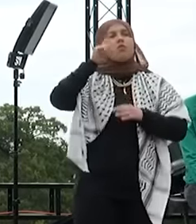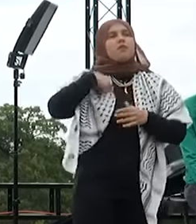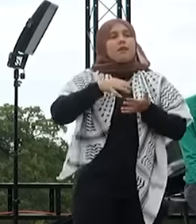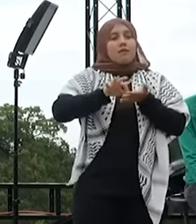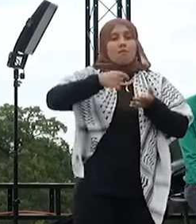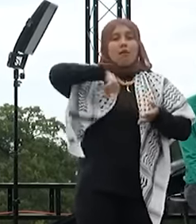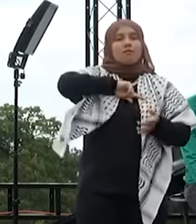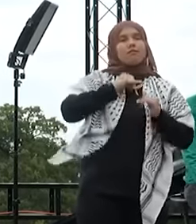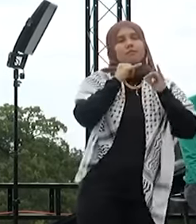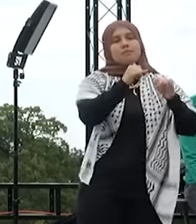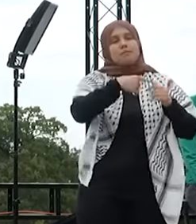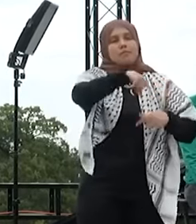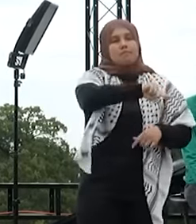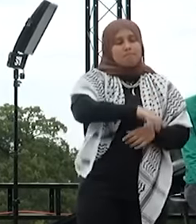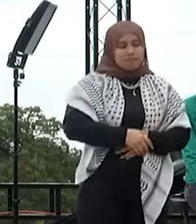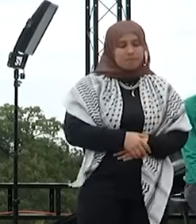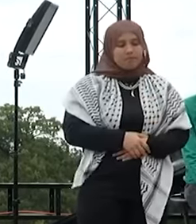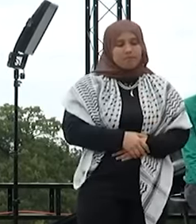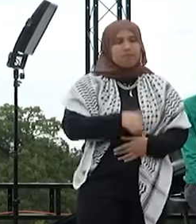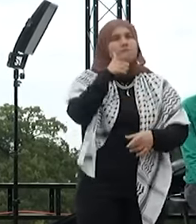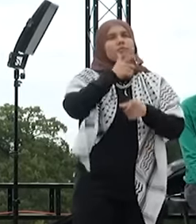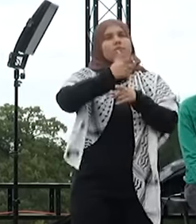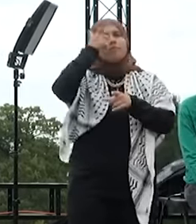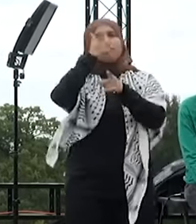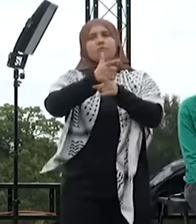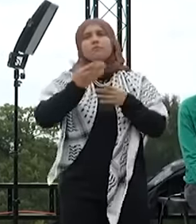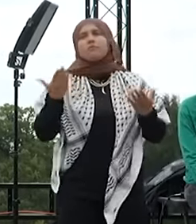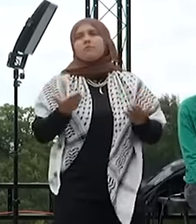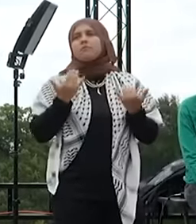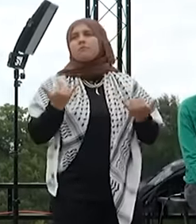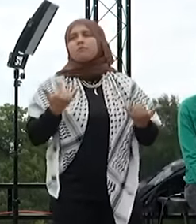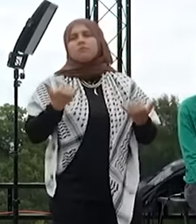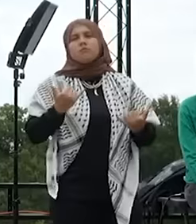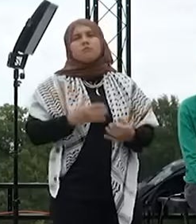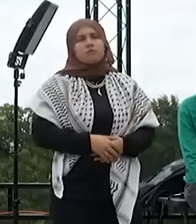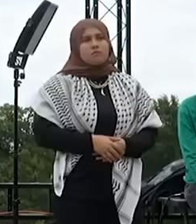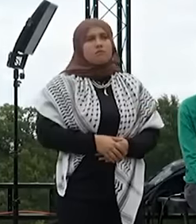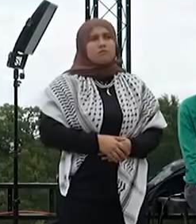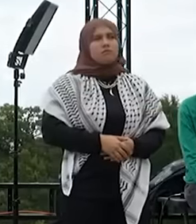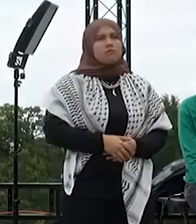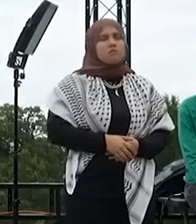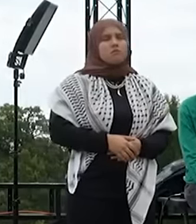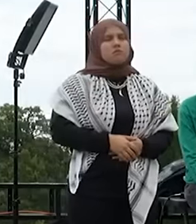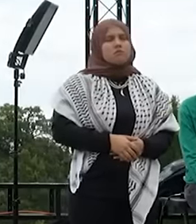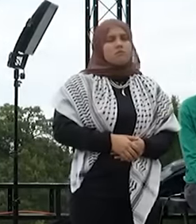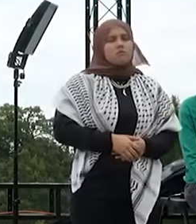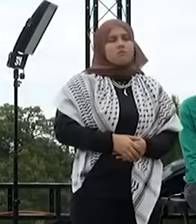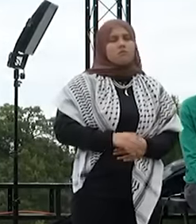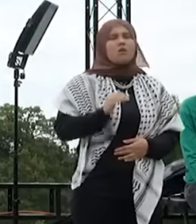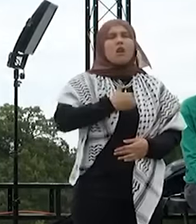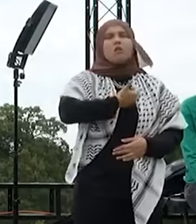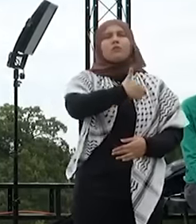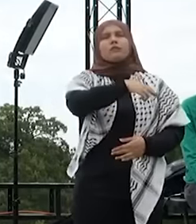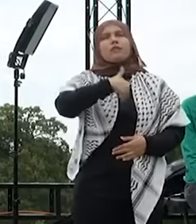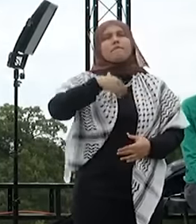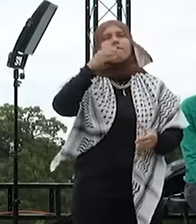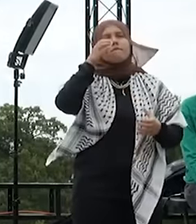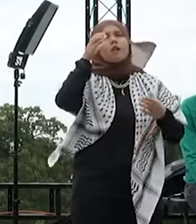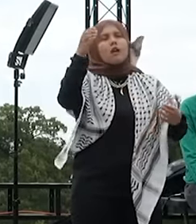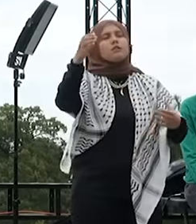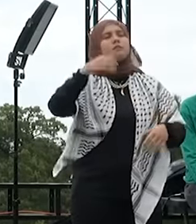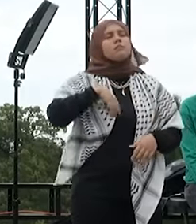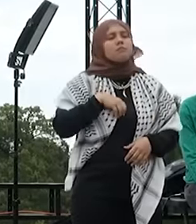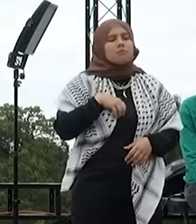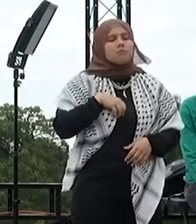ameen. Dear brothers and sisters, there is a concept in our faith of being